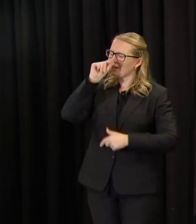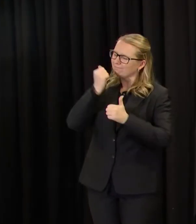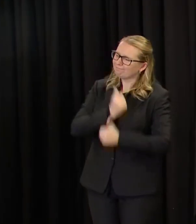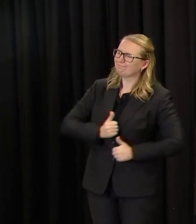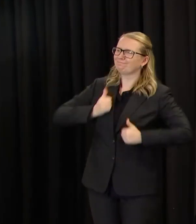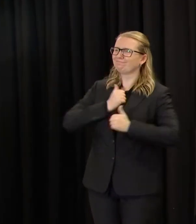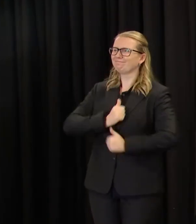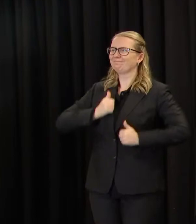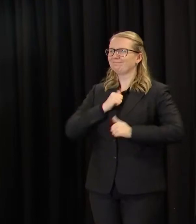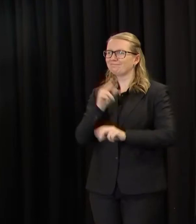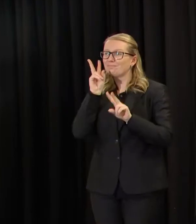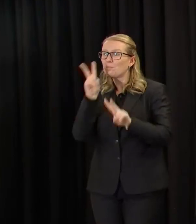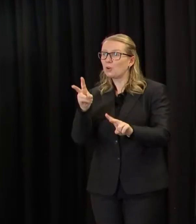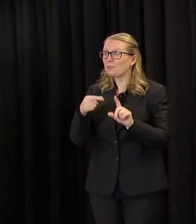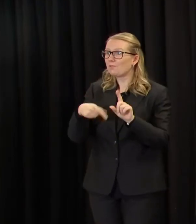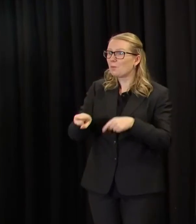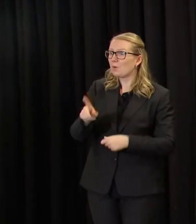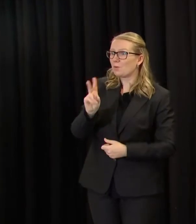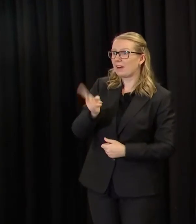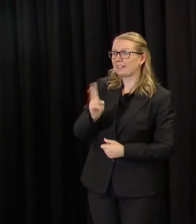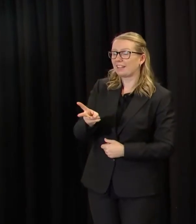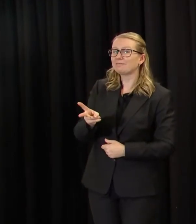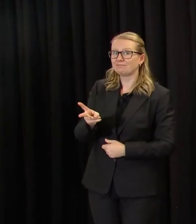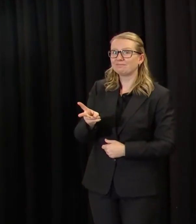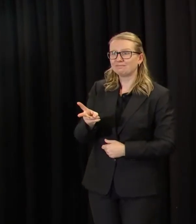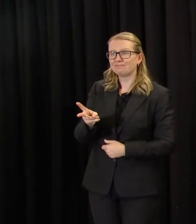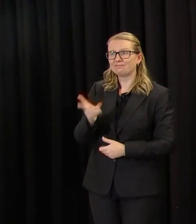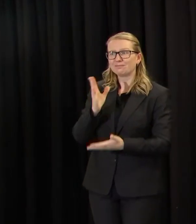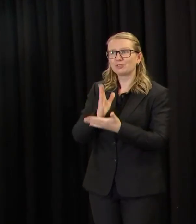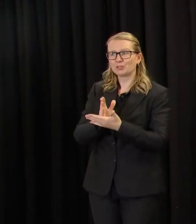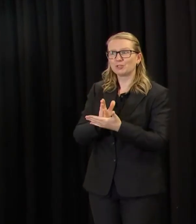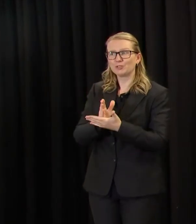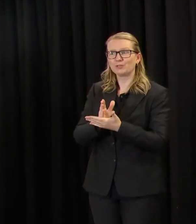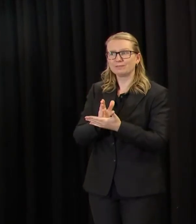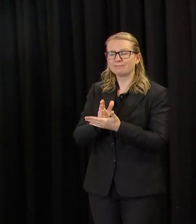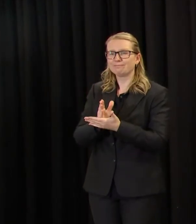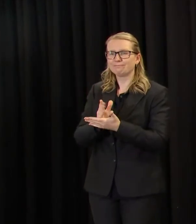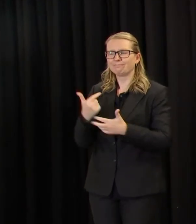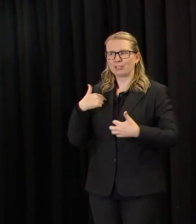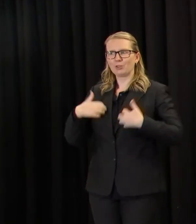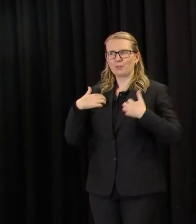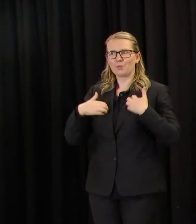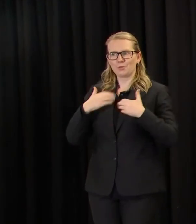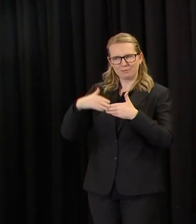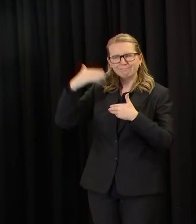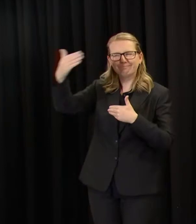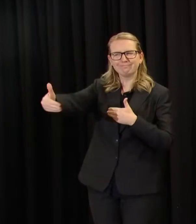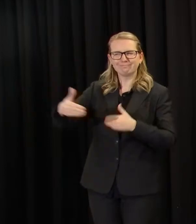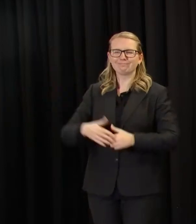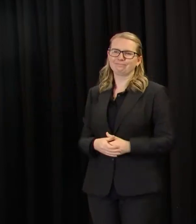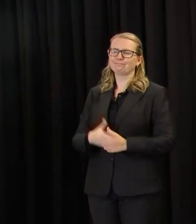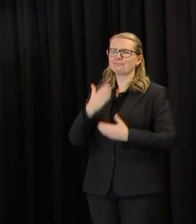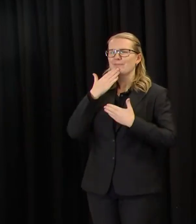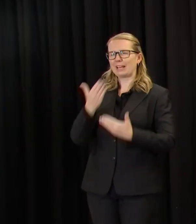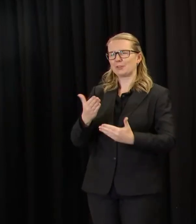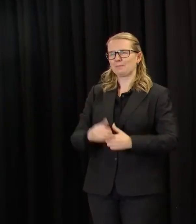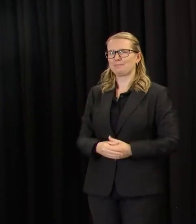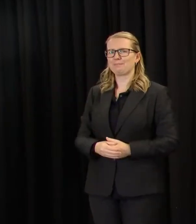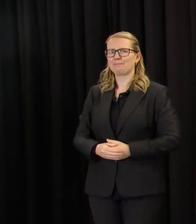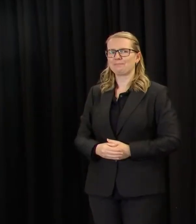we love, and that is AFLW football. So thank you very much.